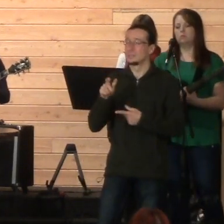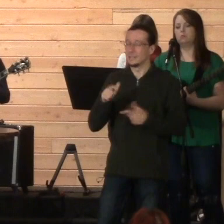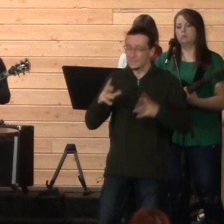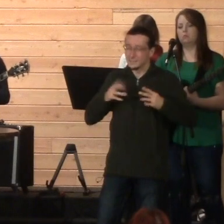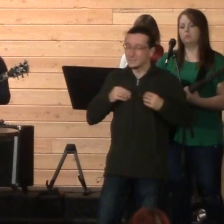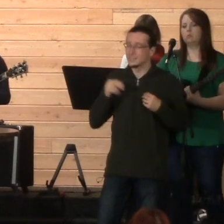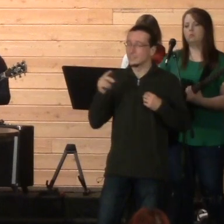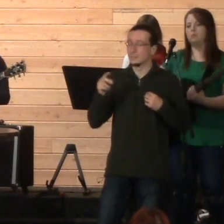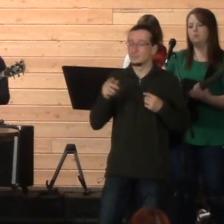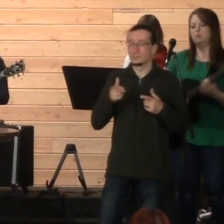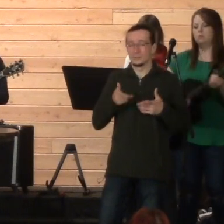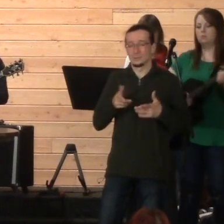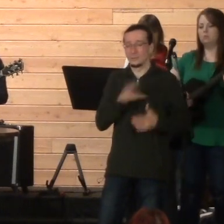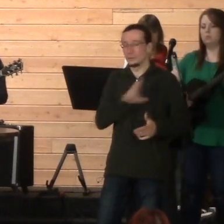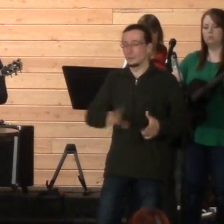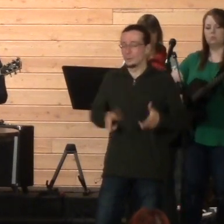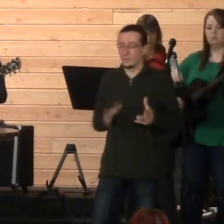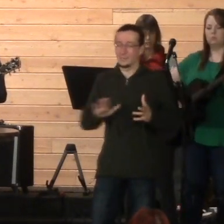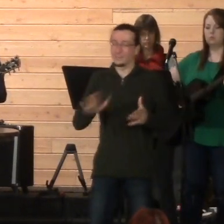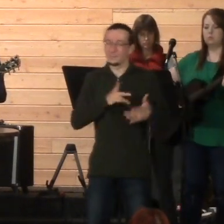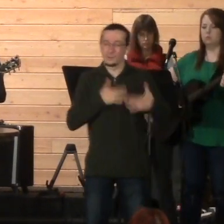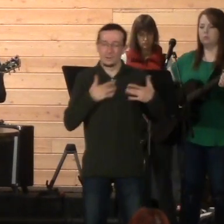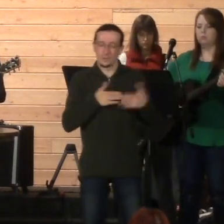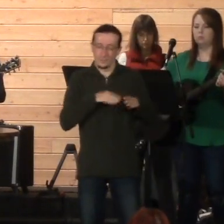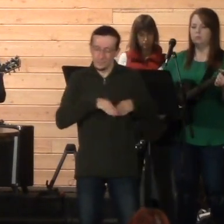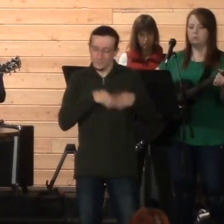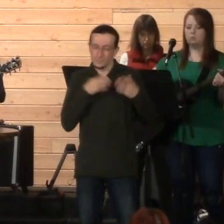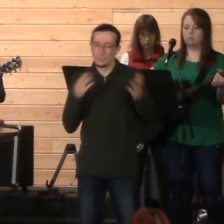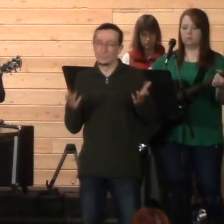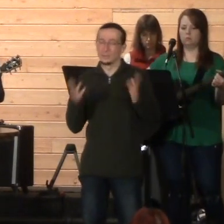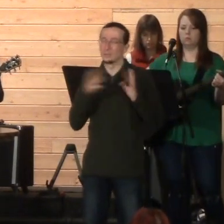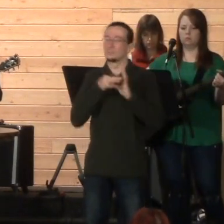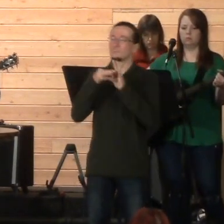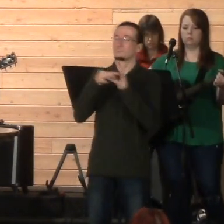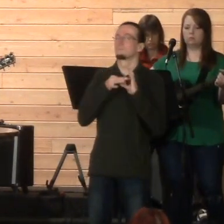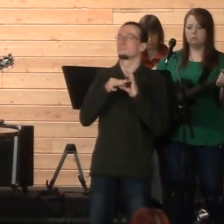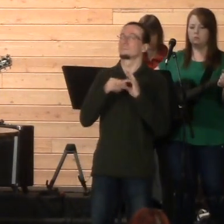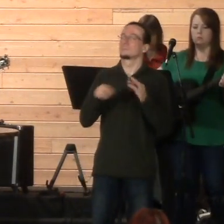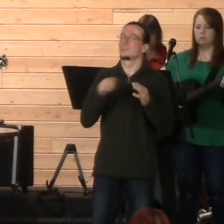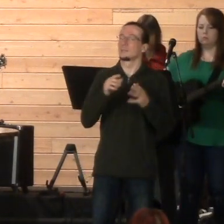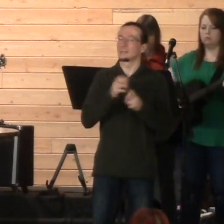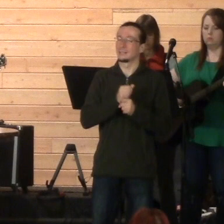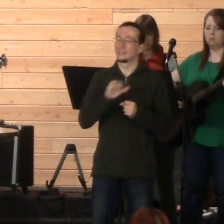Lord, may their hearts open up to you and begin that season of healing.